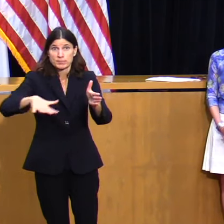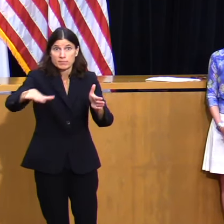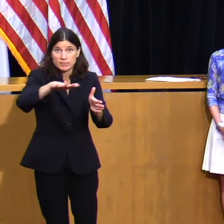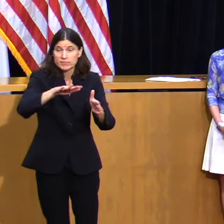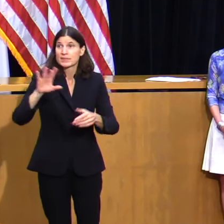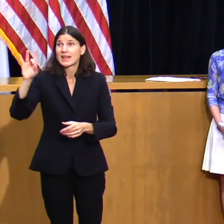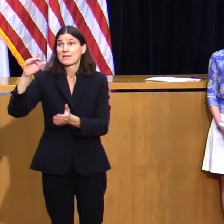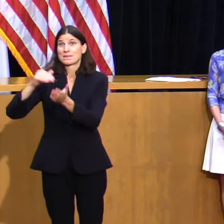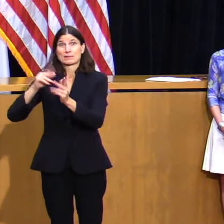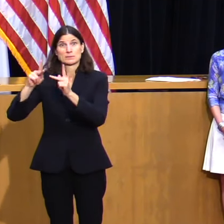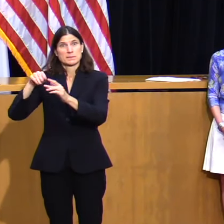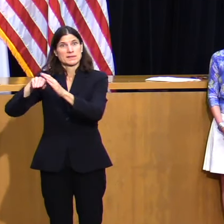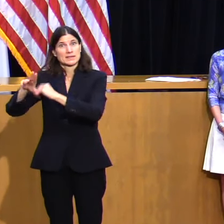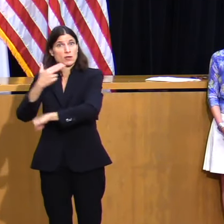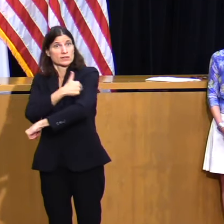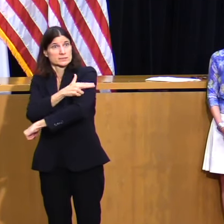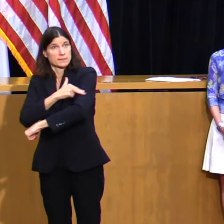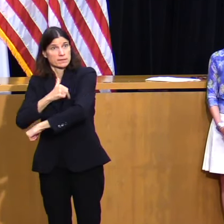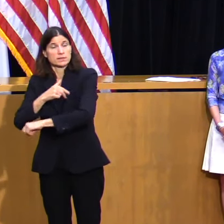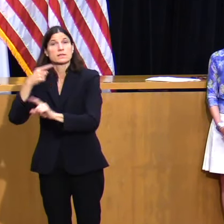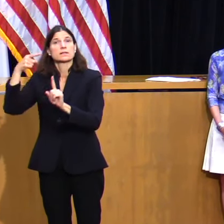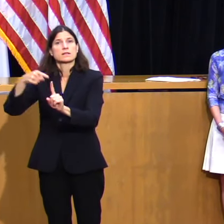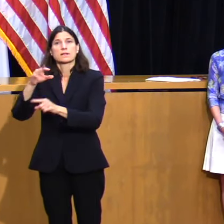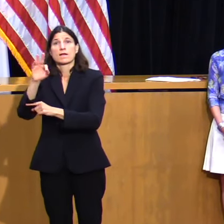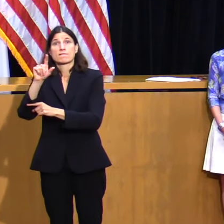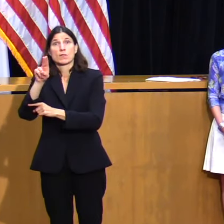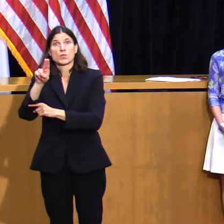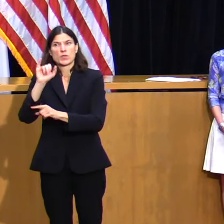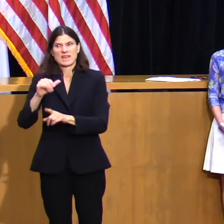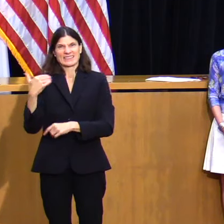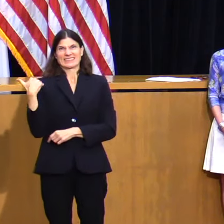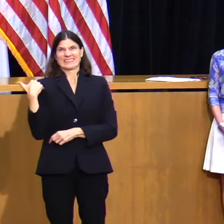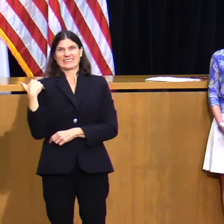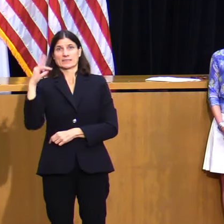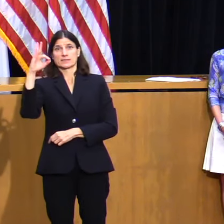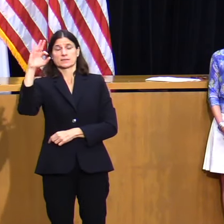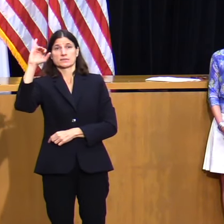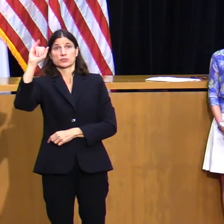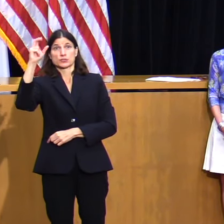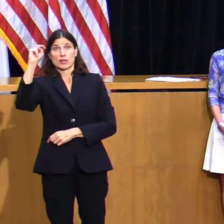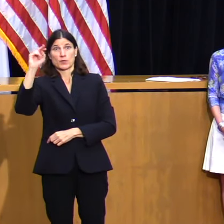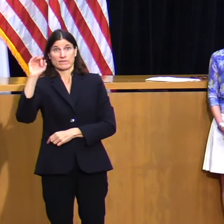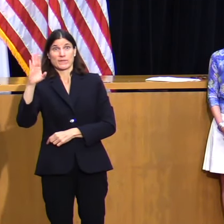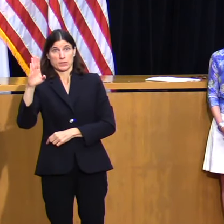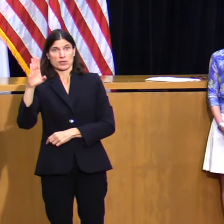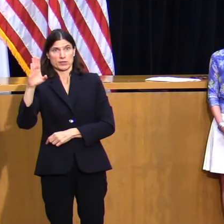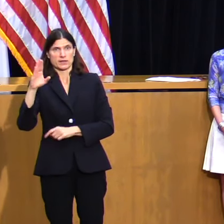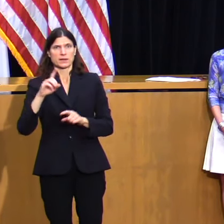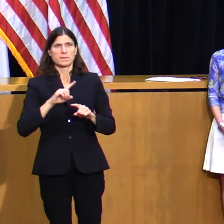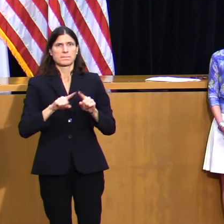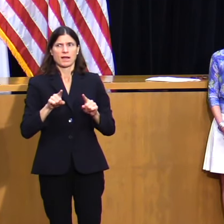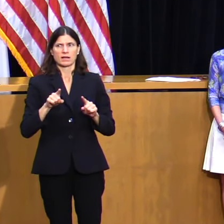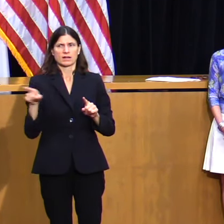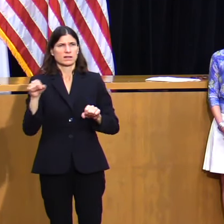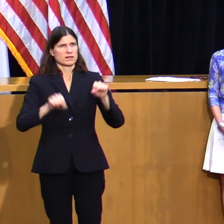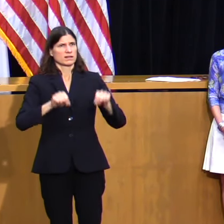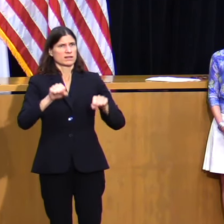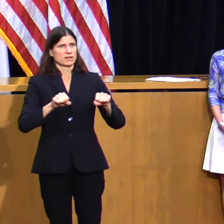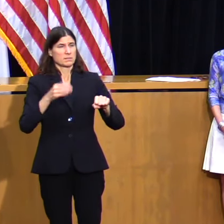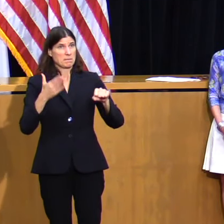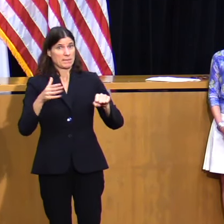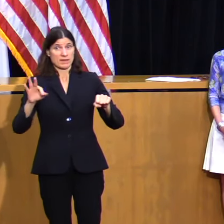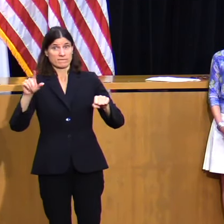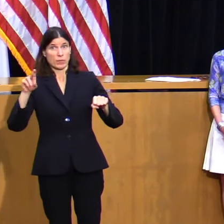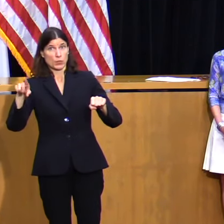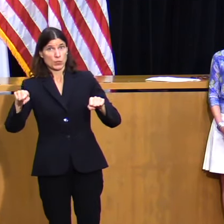I think it's really incumbent on us to do what we can to try to limit the number of hospital admissions and the number of cases we